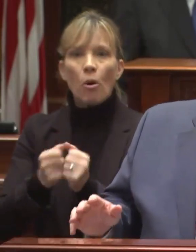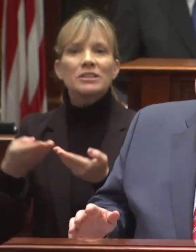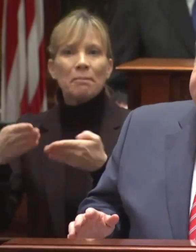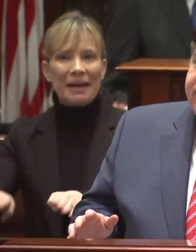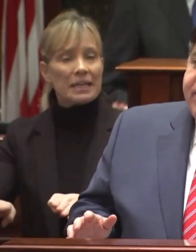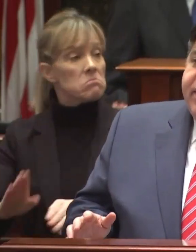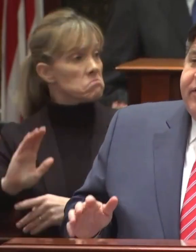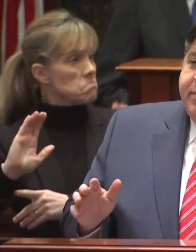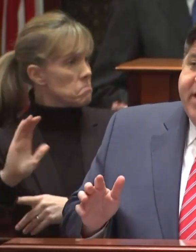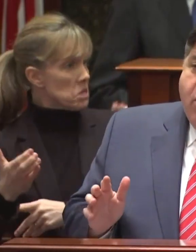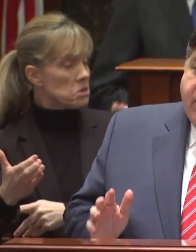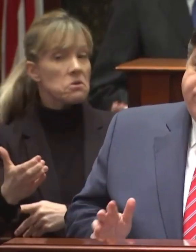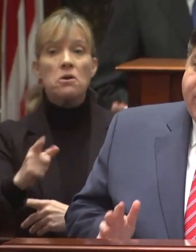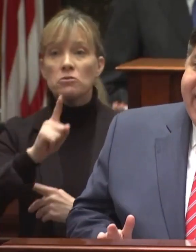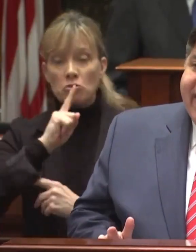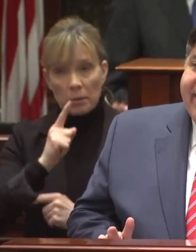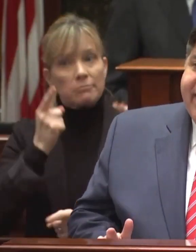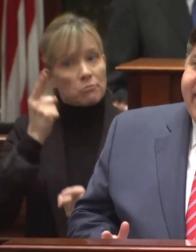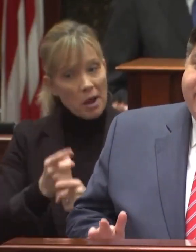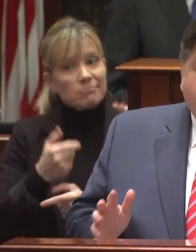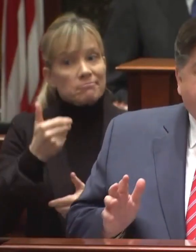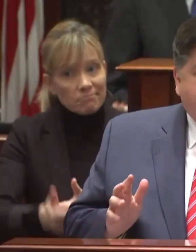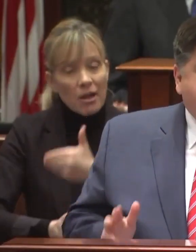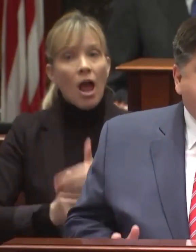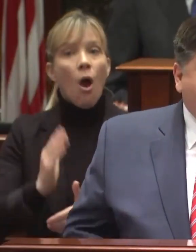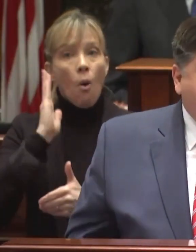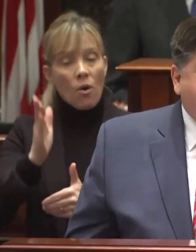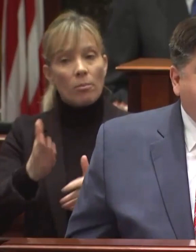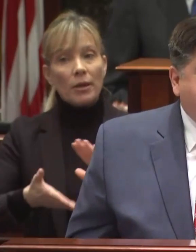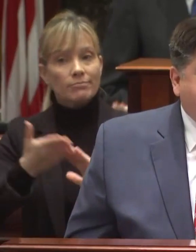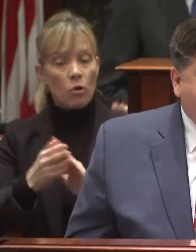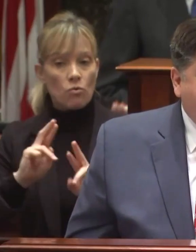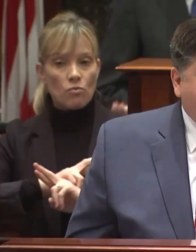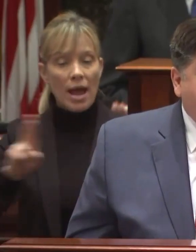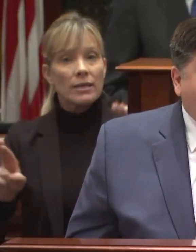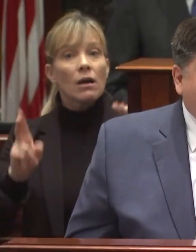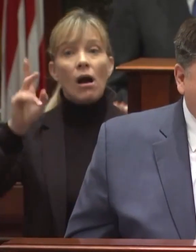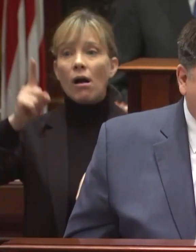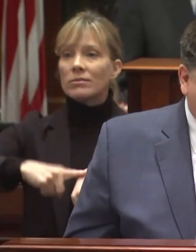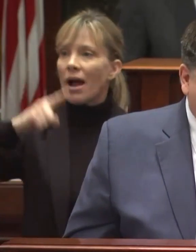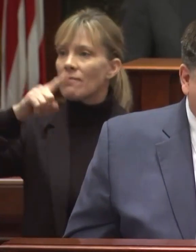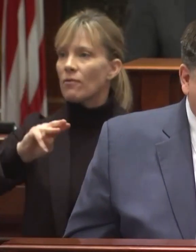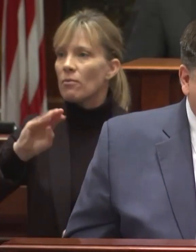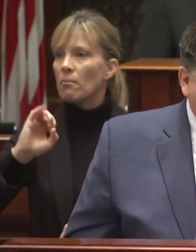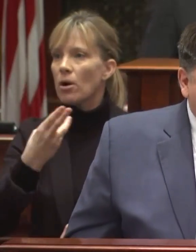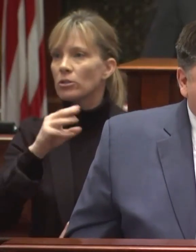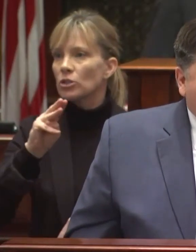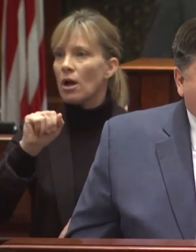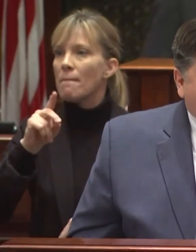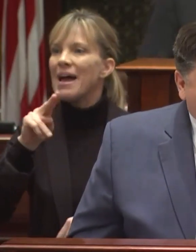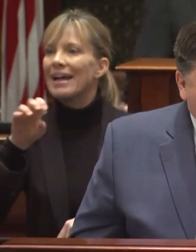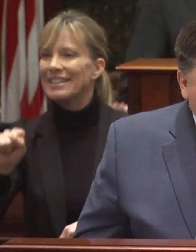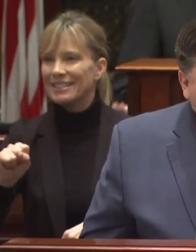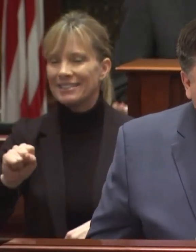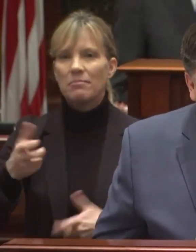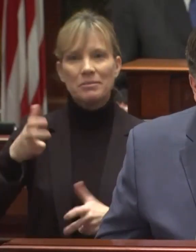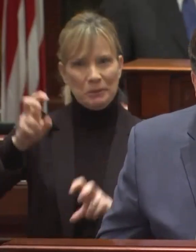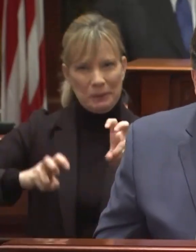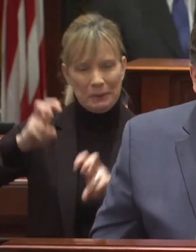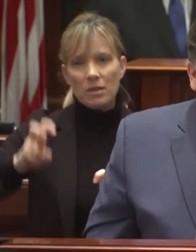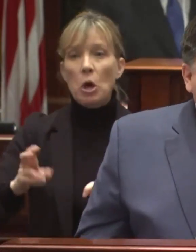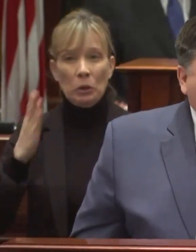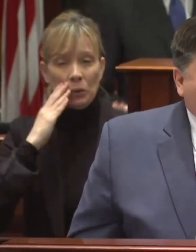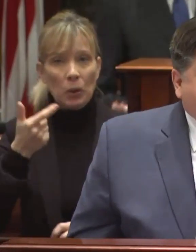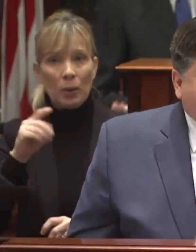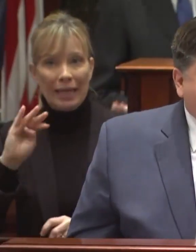which appears to be on track and will be up and running in time for March Madness. As you know,